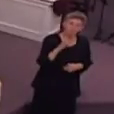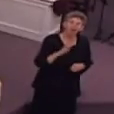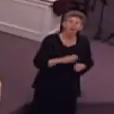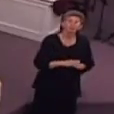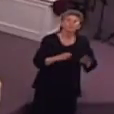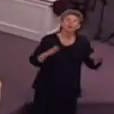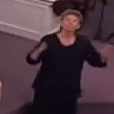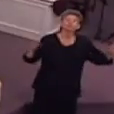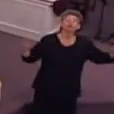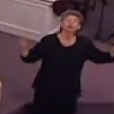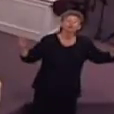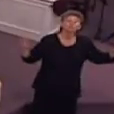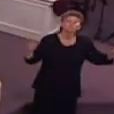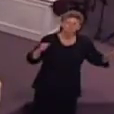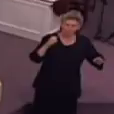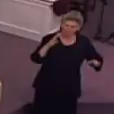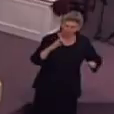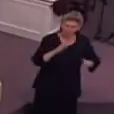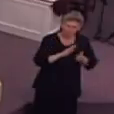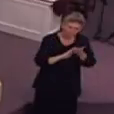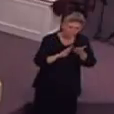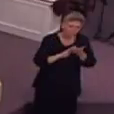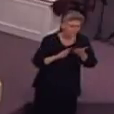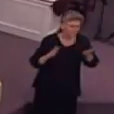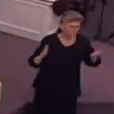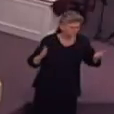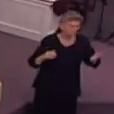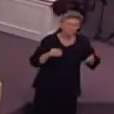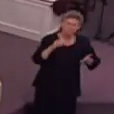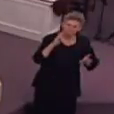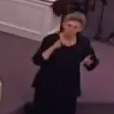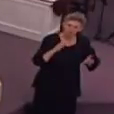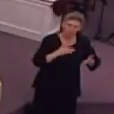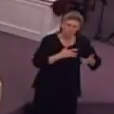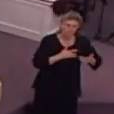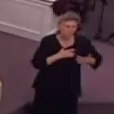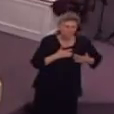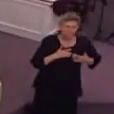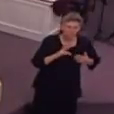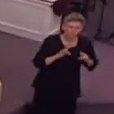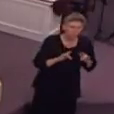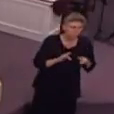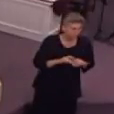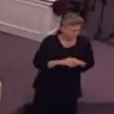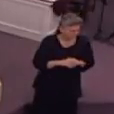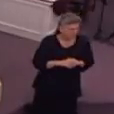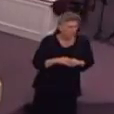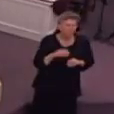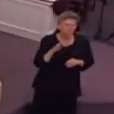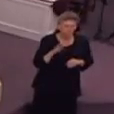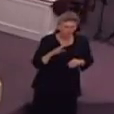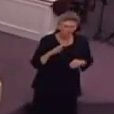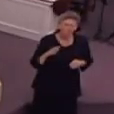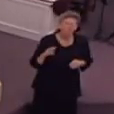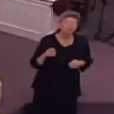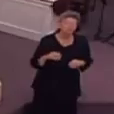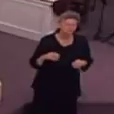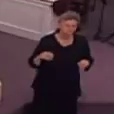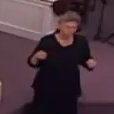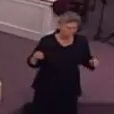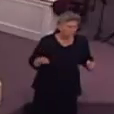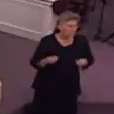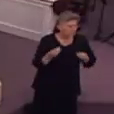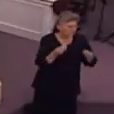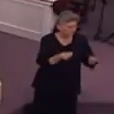open arms. He's a God with forgiveness. He's a God of compassion. He's a God who is extending and multiplying